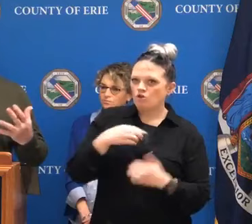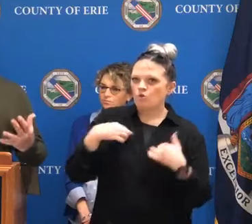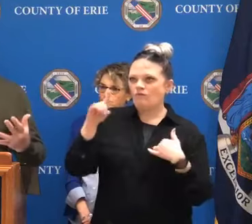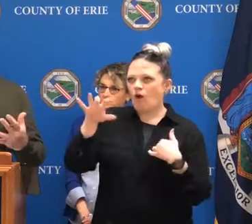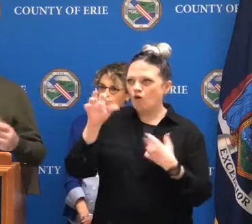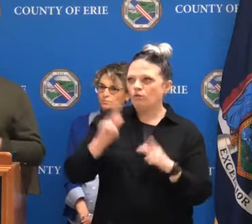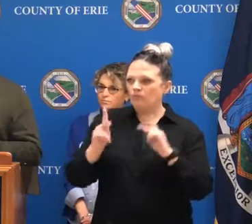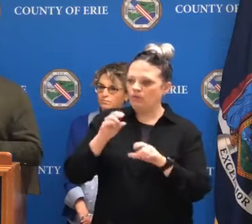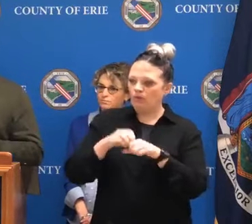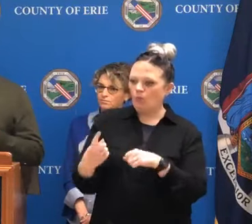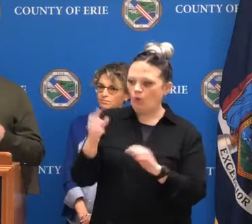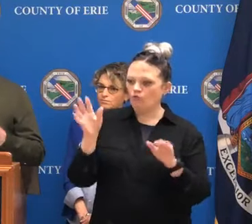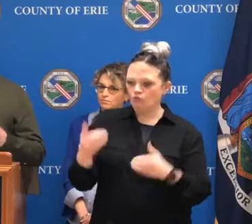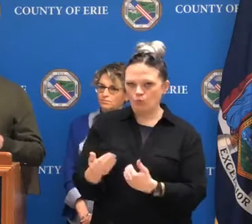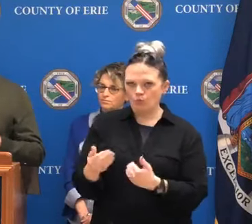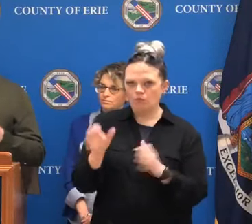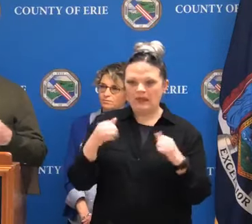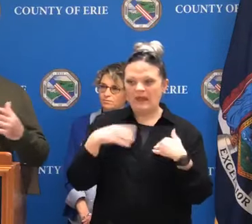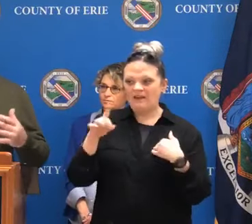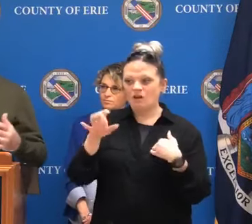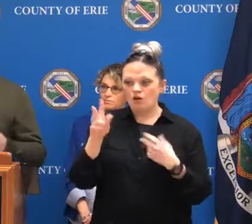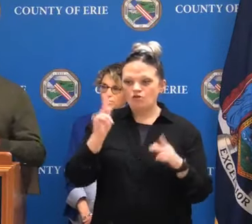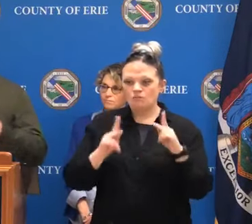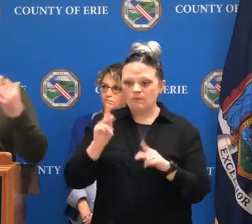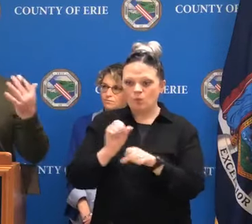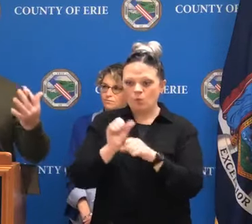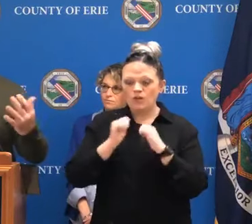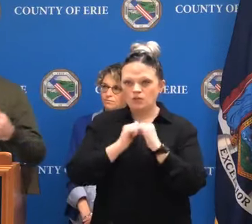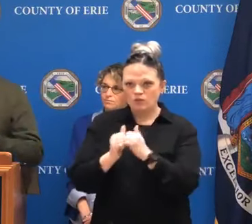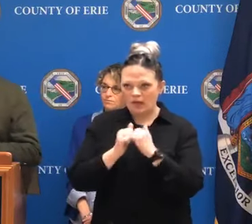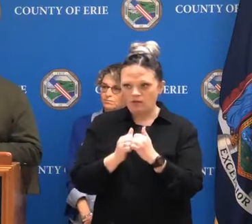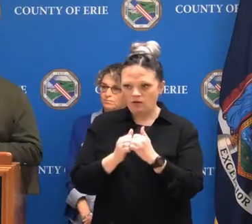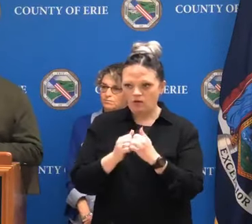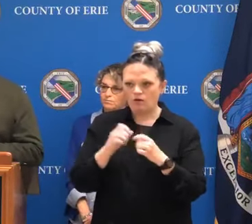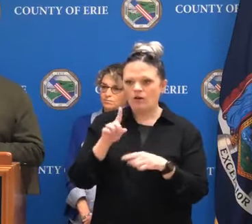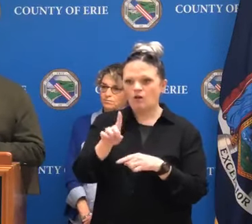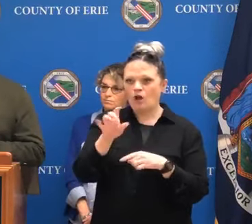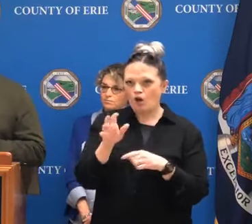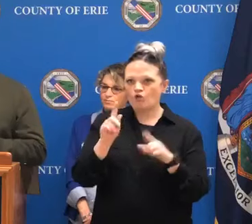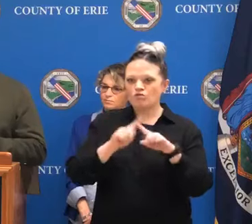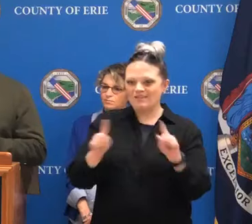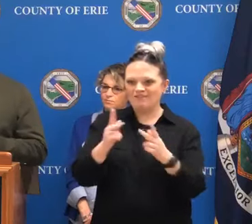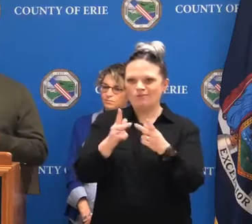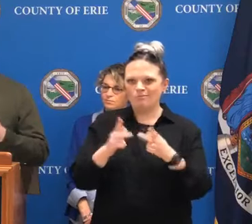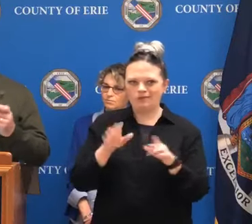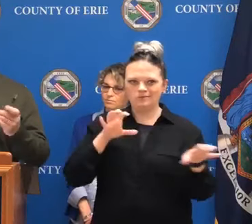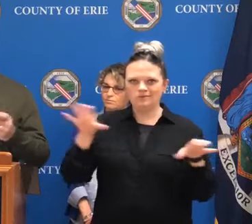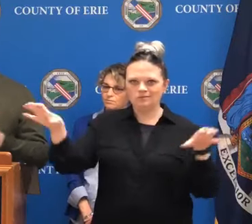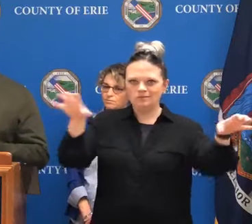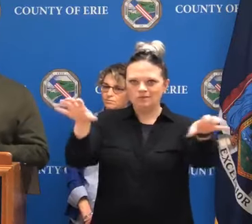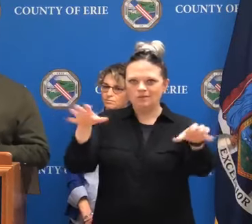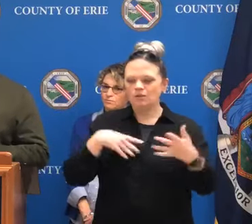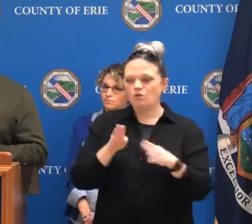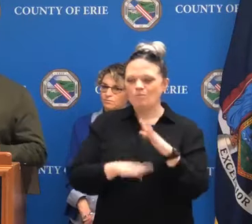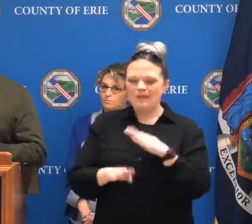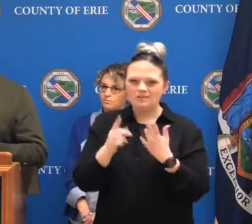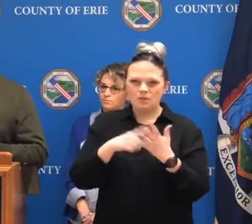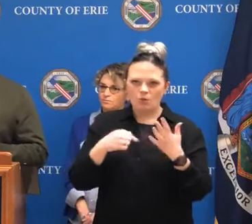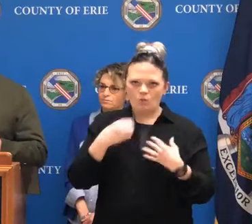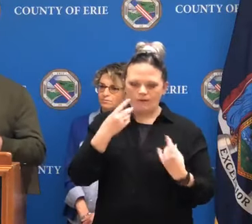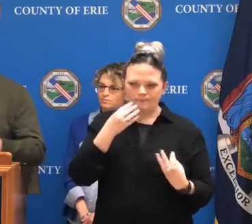people in a room. We can have 100 people working collectively in 100 different positions. So essentially what we are looking at is